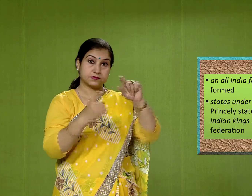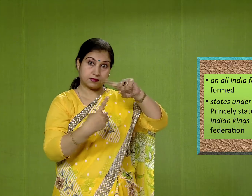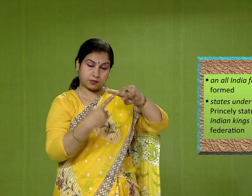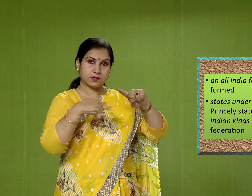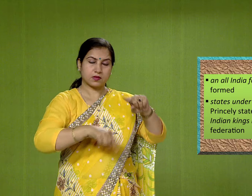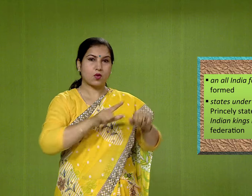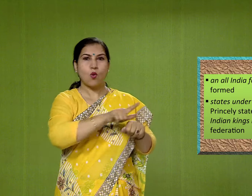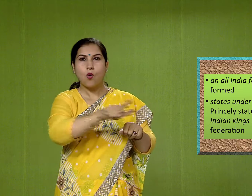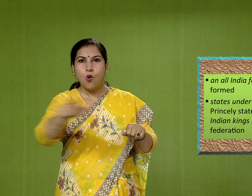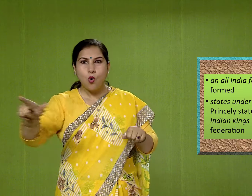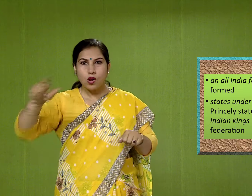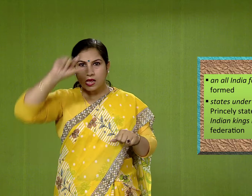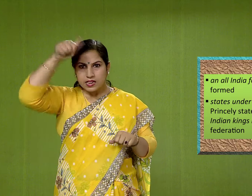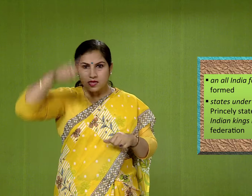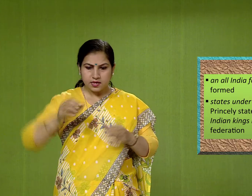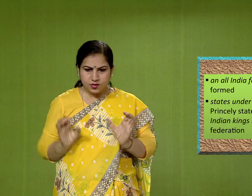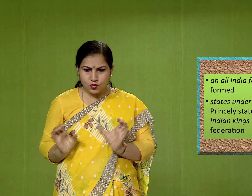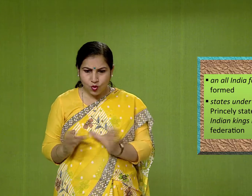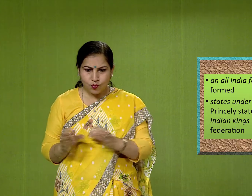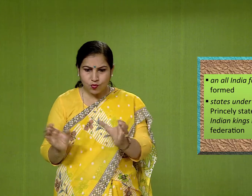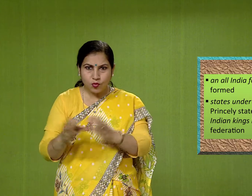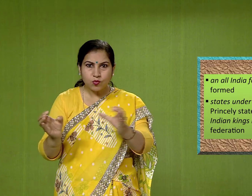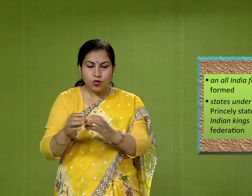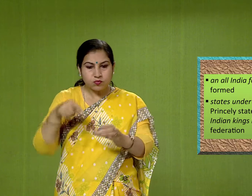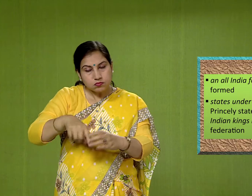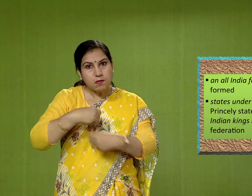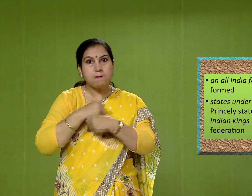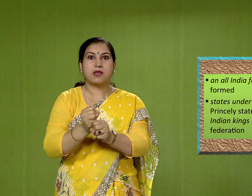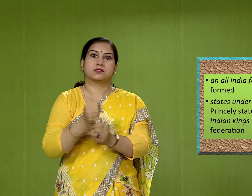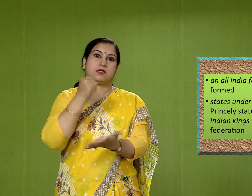an All India Federation was to be formed.